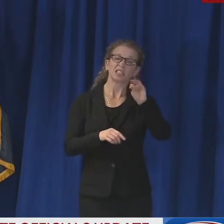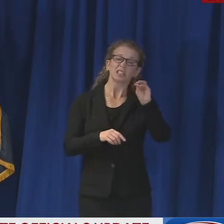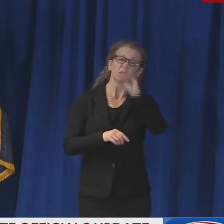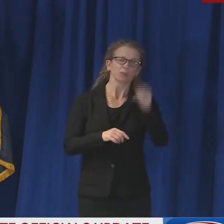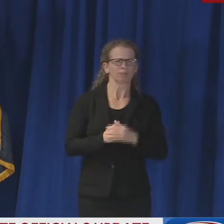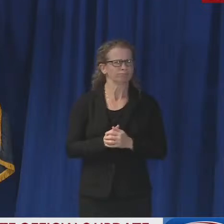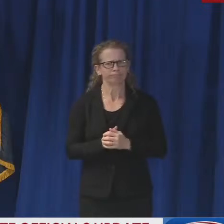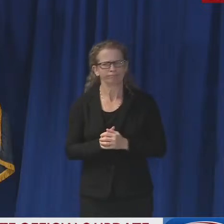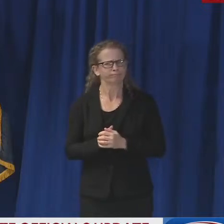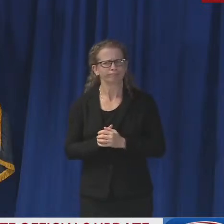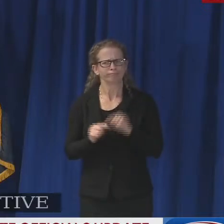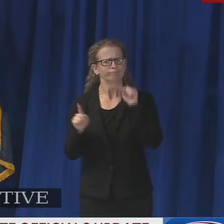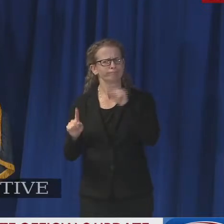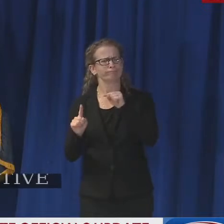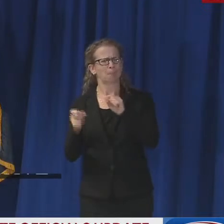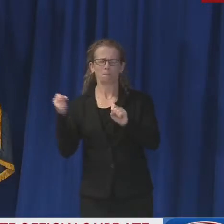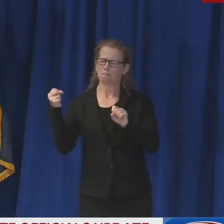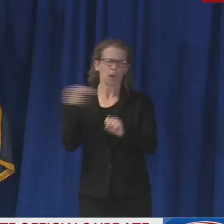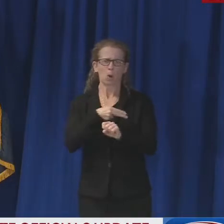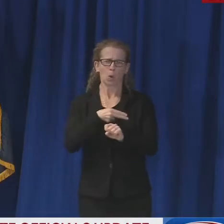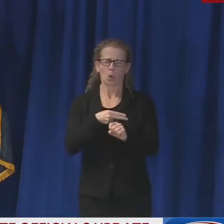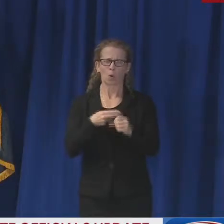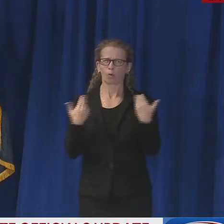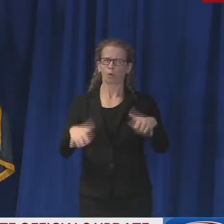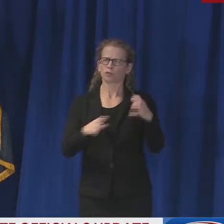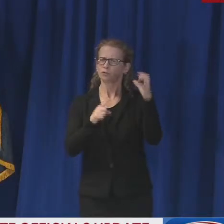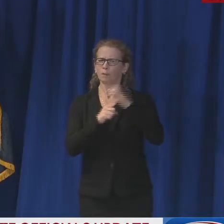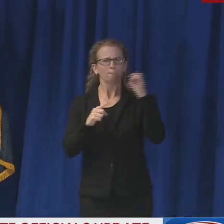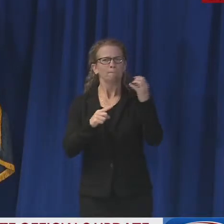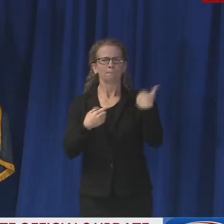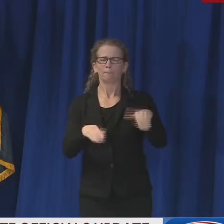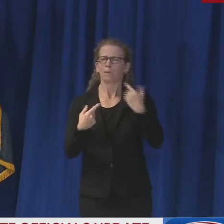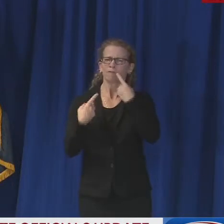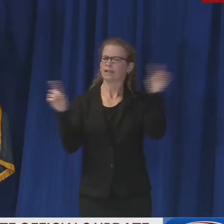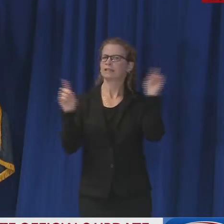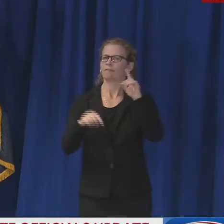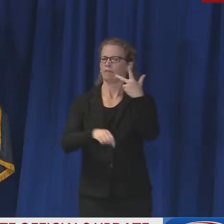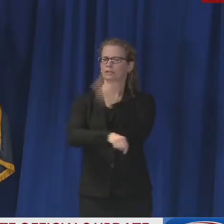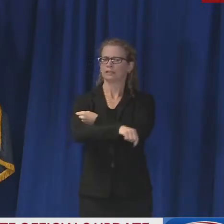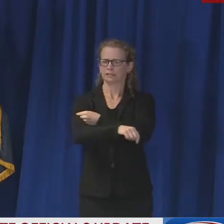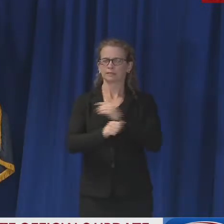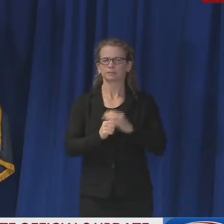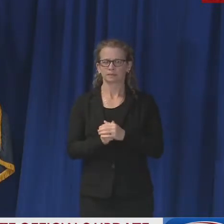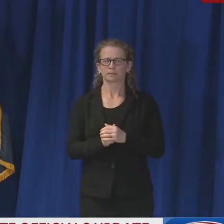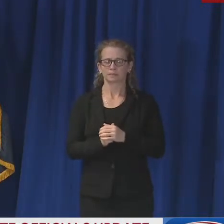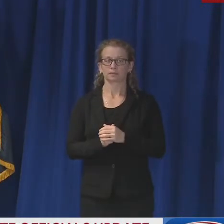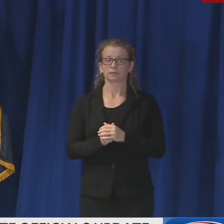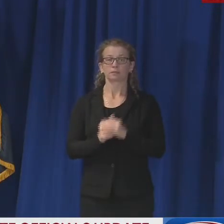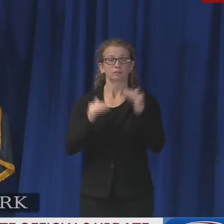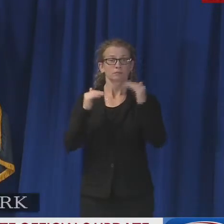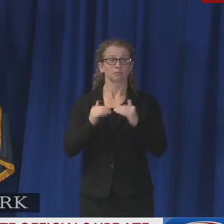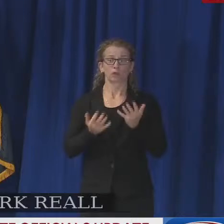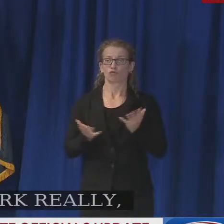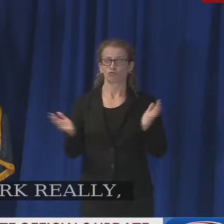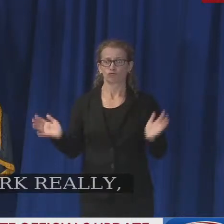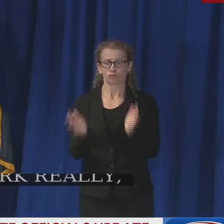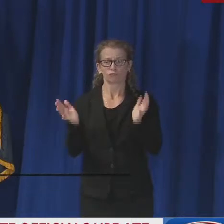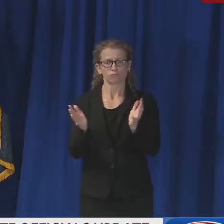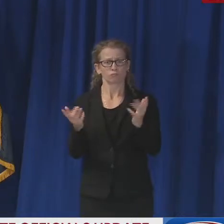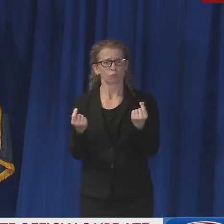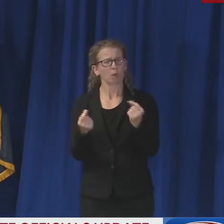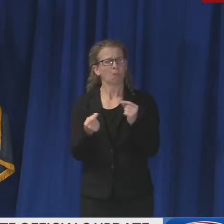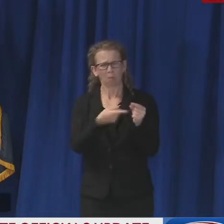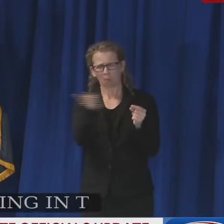and that is a wonderful silver lining of this whole process. And then folks just have to, the recommendations are out there. People know what they should be